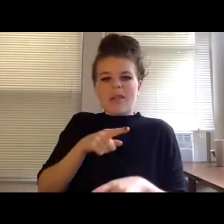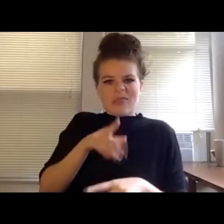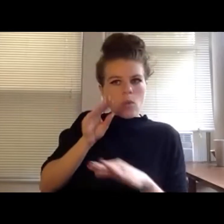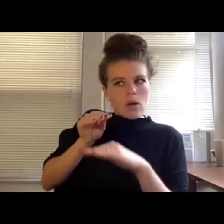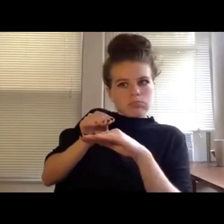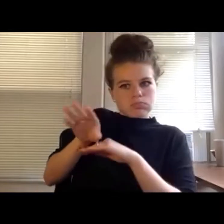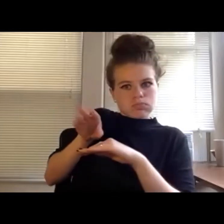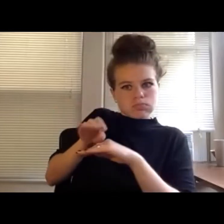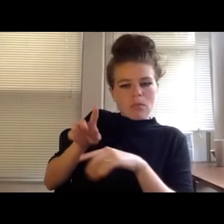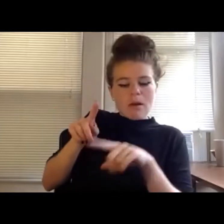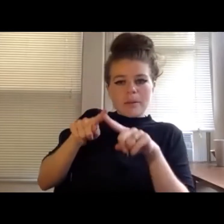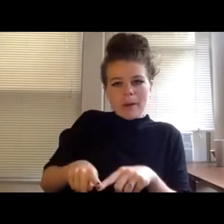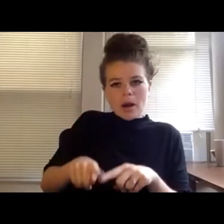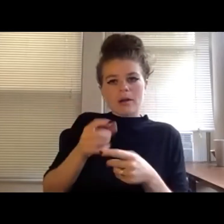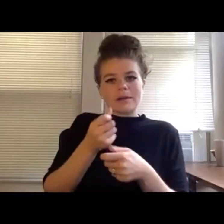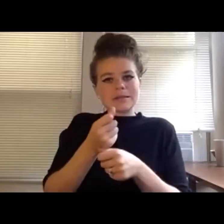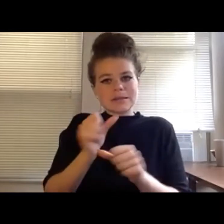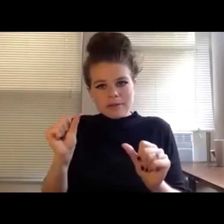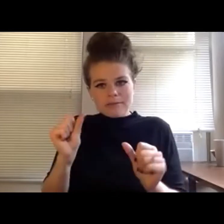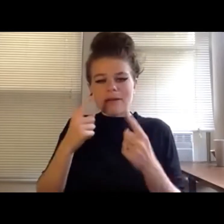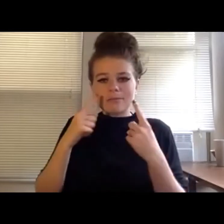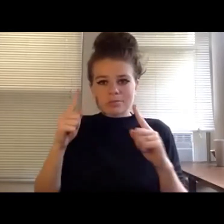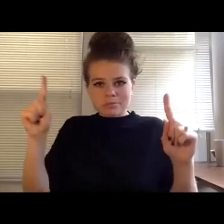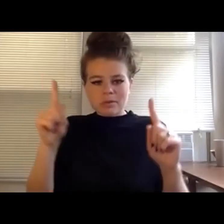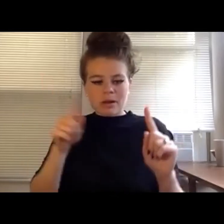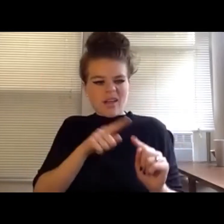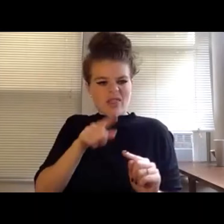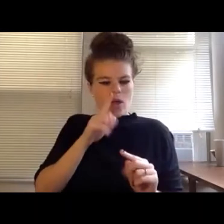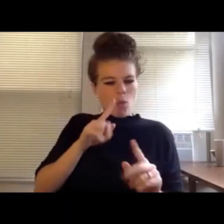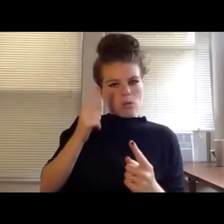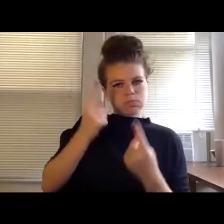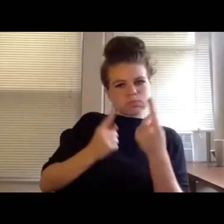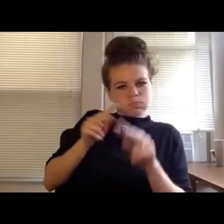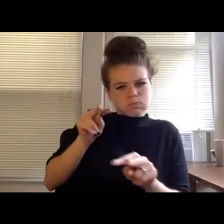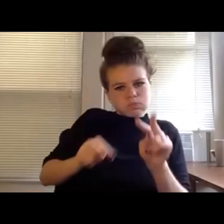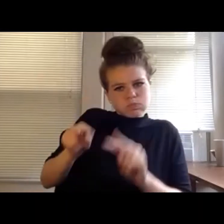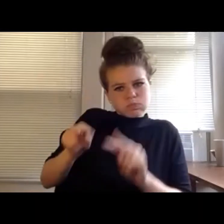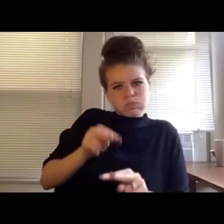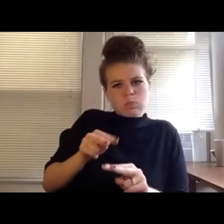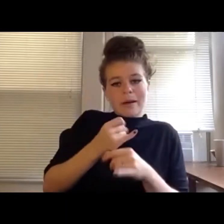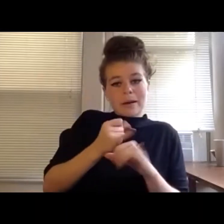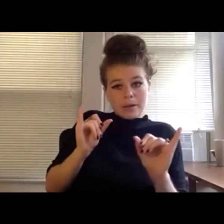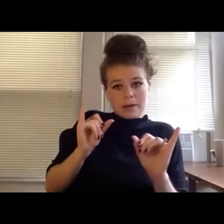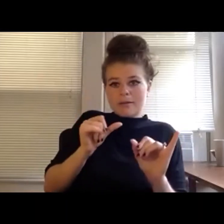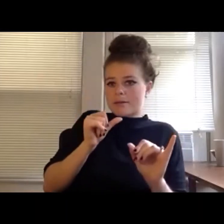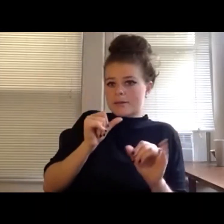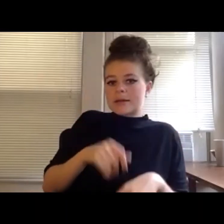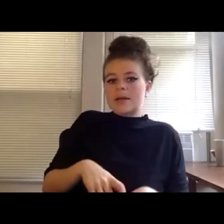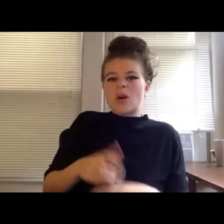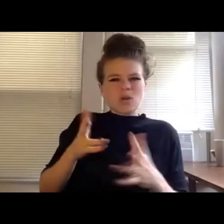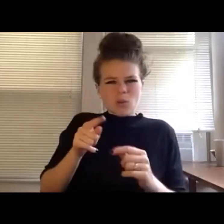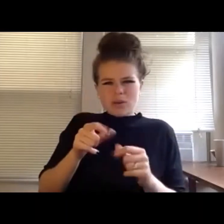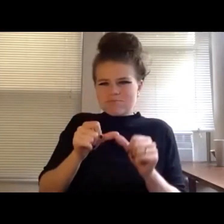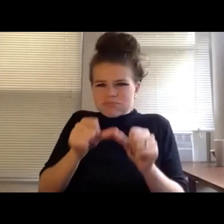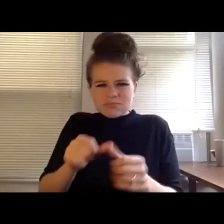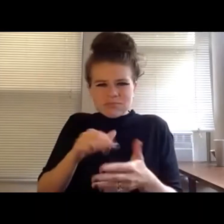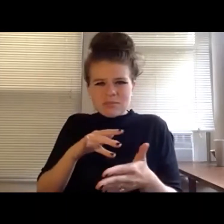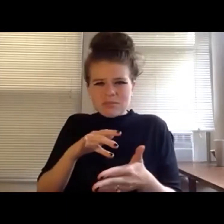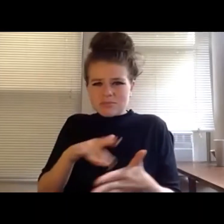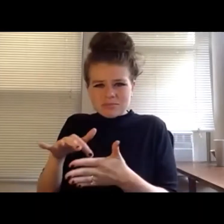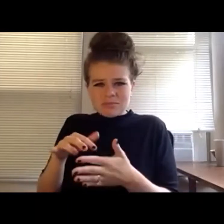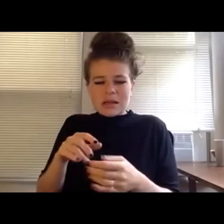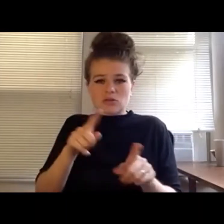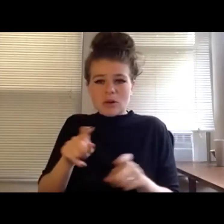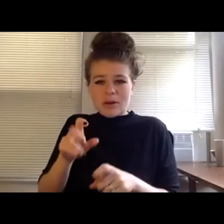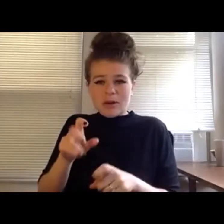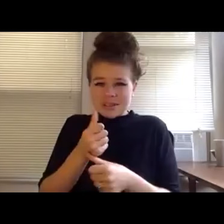safety and efficacy considerations, because we don't want to conduct a trial that we know is unsafe, or